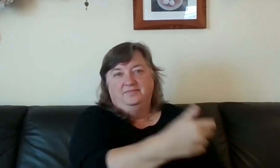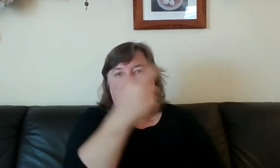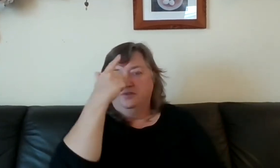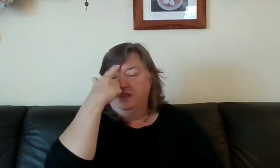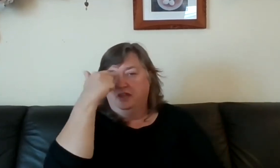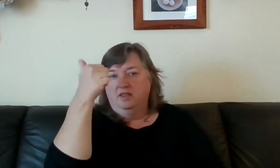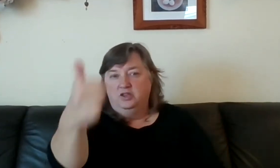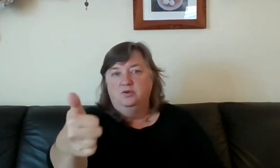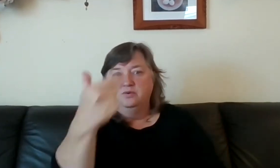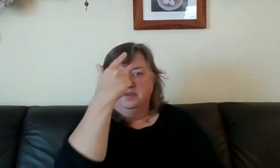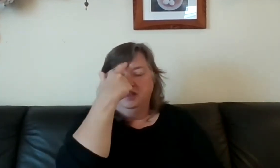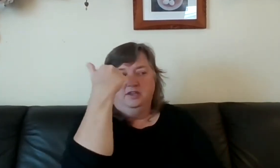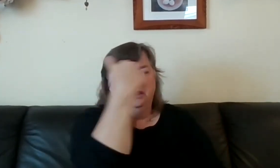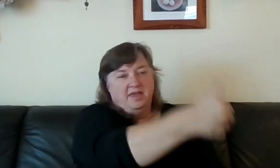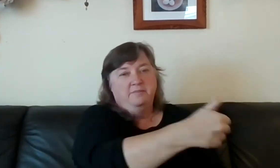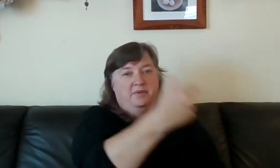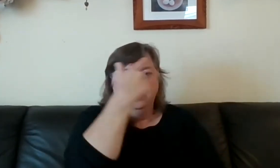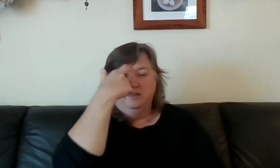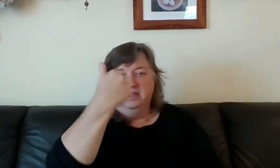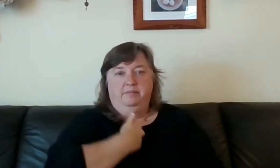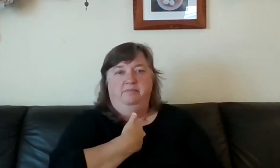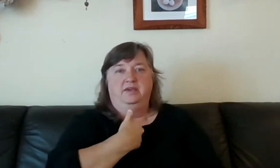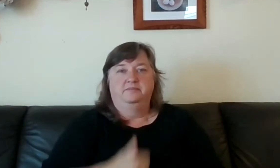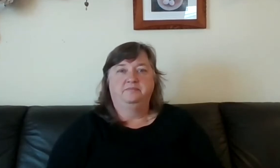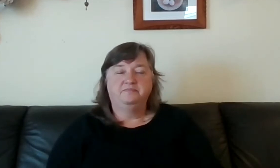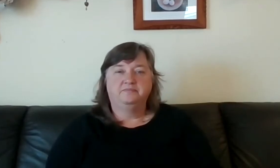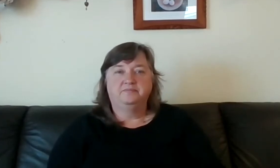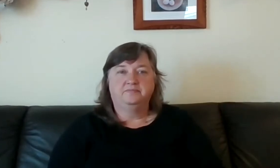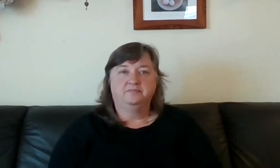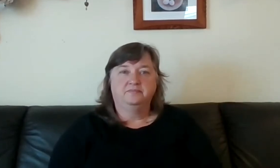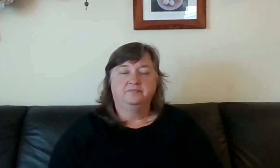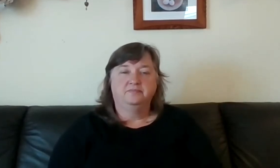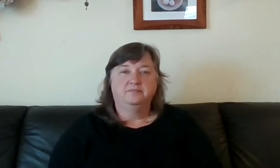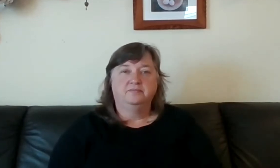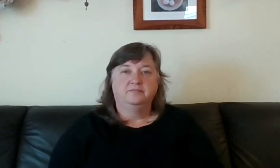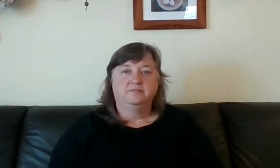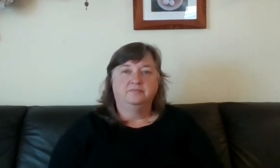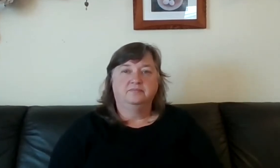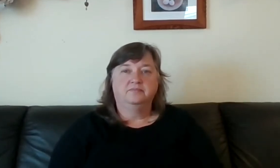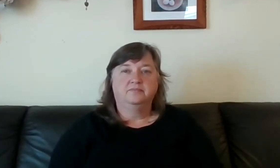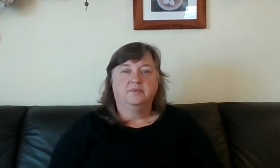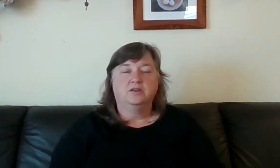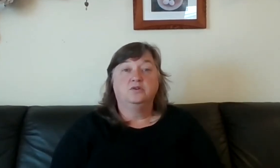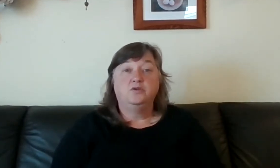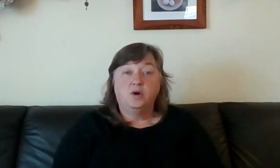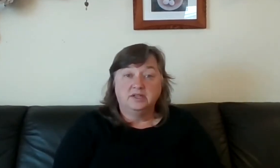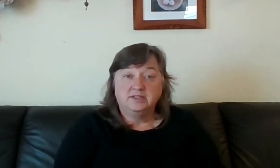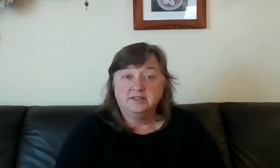So think you, think them, think me. So if you wanted to say,